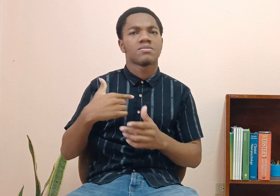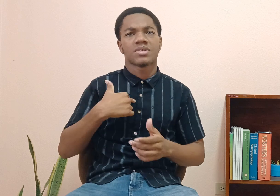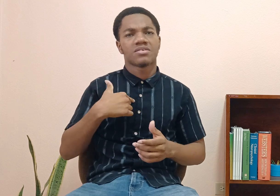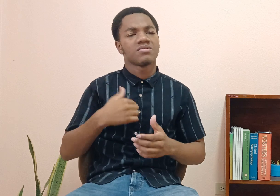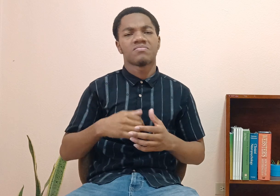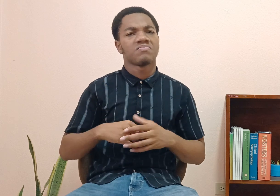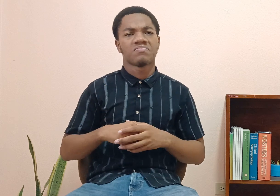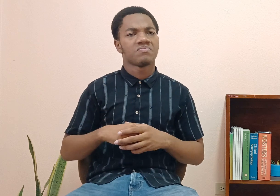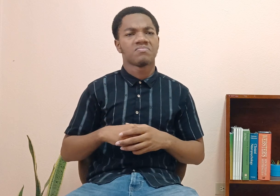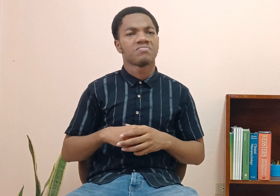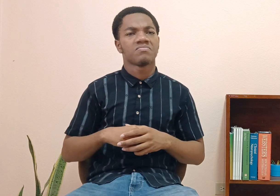I thank you for today.